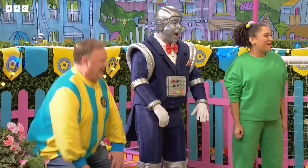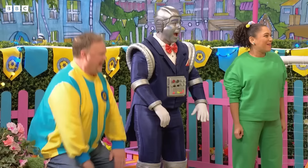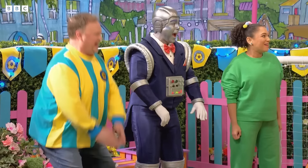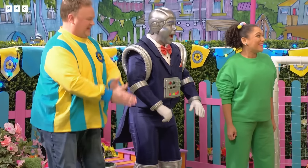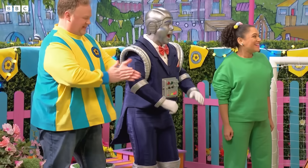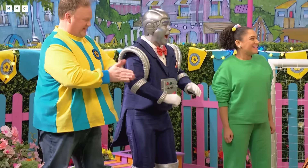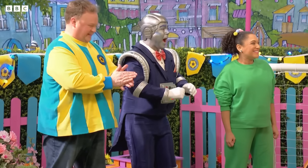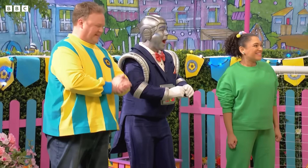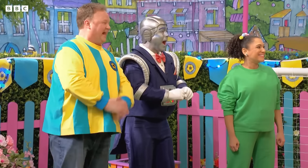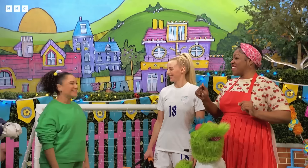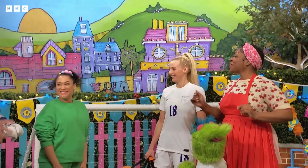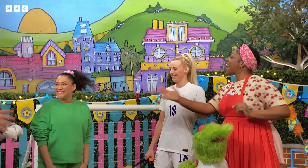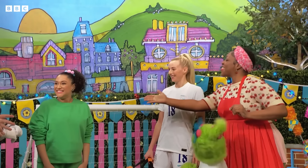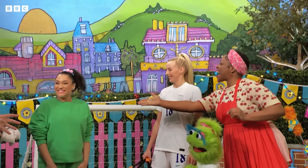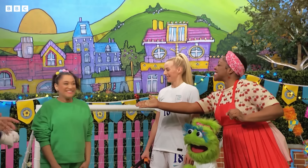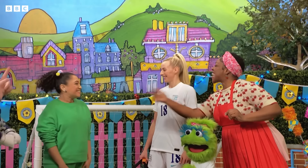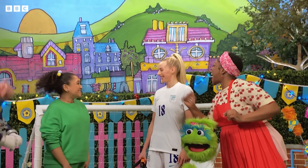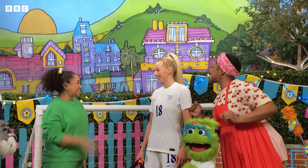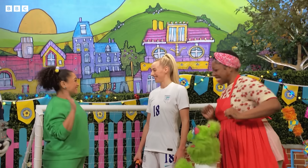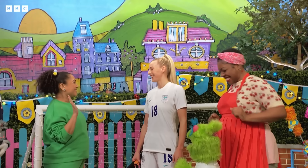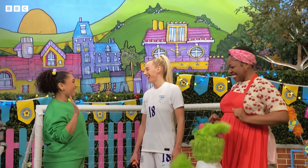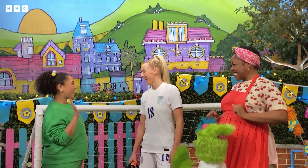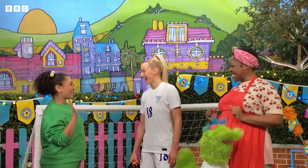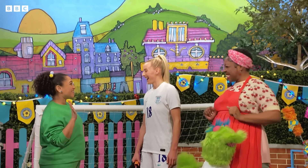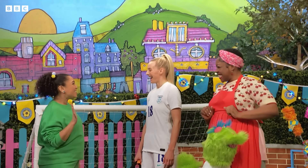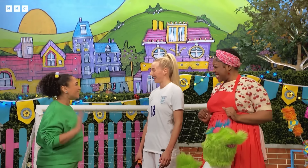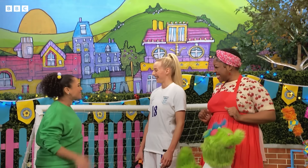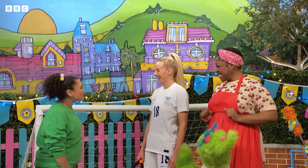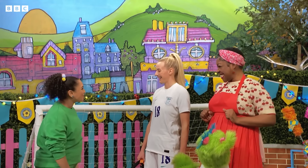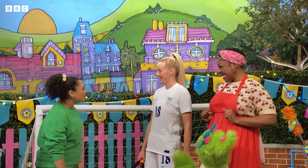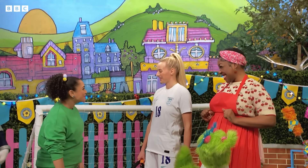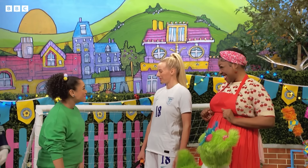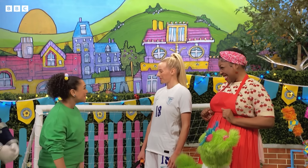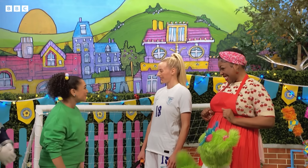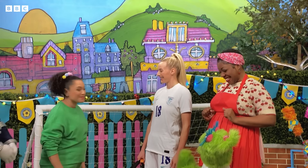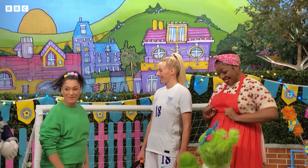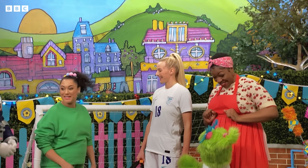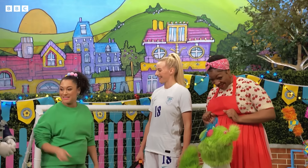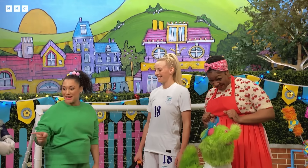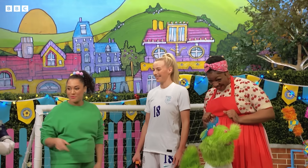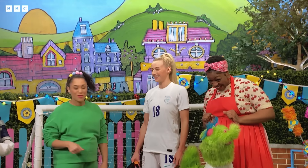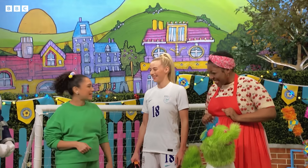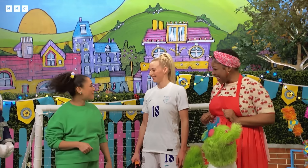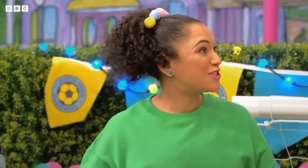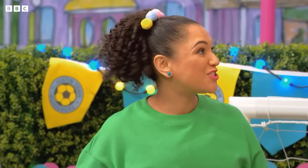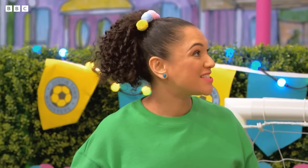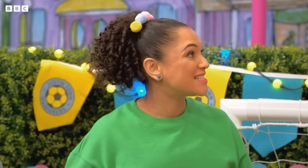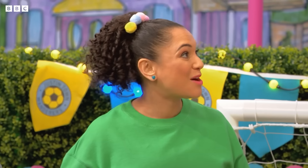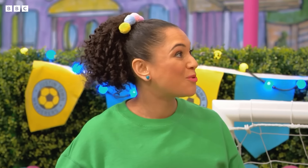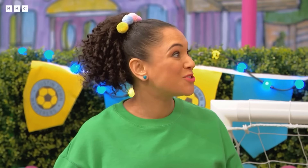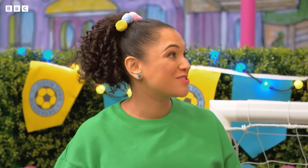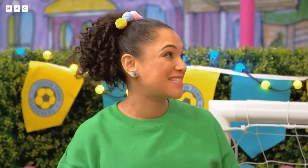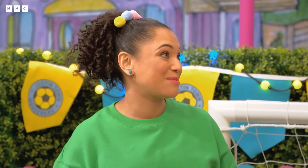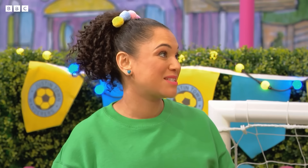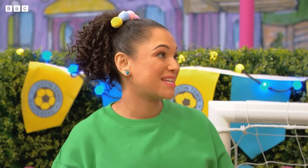help? That's Cat. Oh, right. Hi. Hi. Well, it's so nice to meet you, but I'm trying out for the Justin Town Wanderers team today,